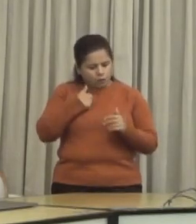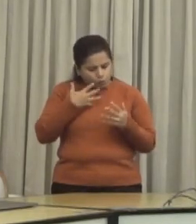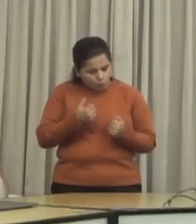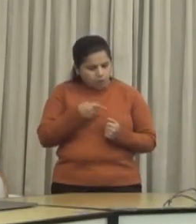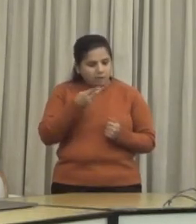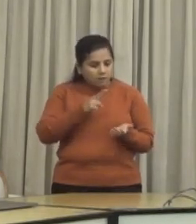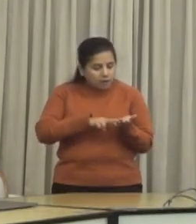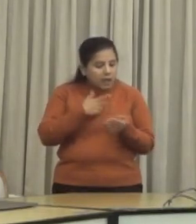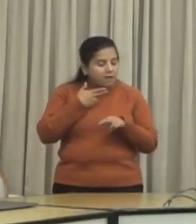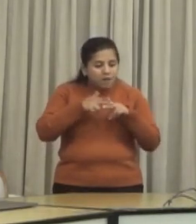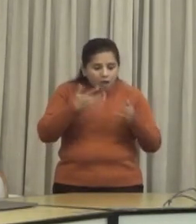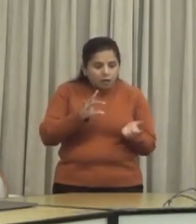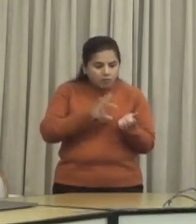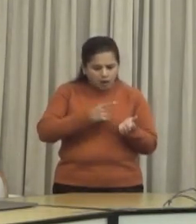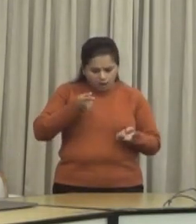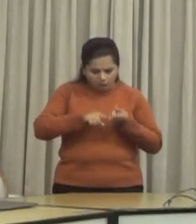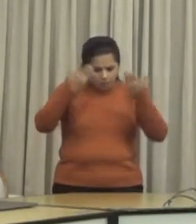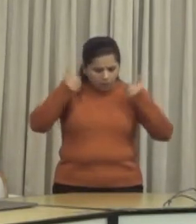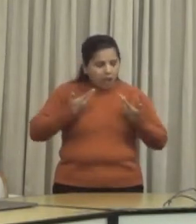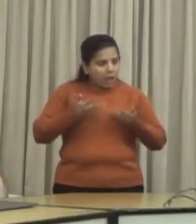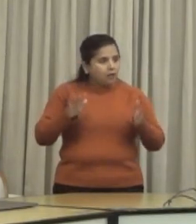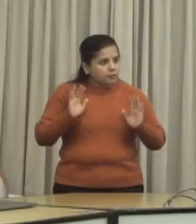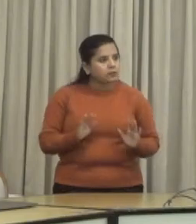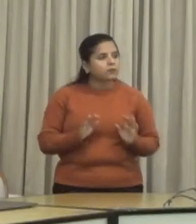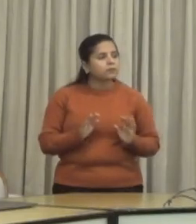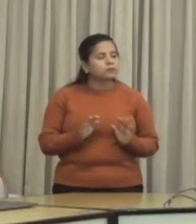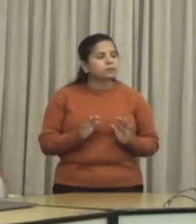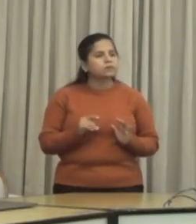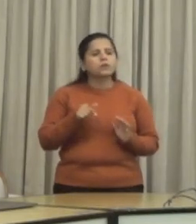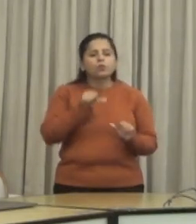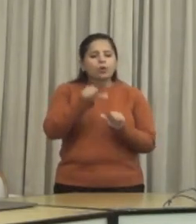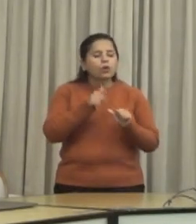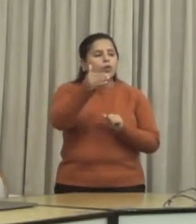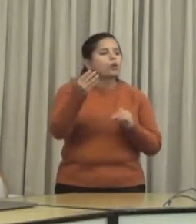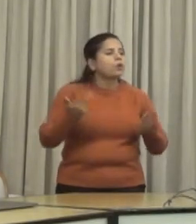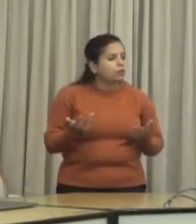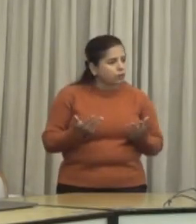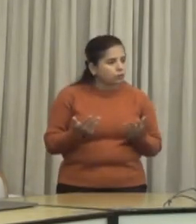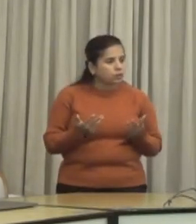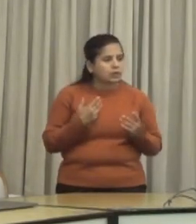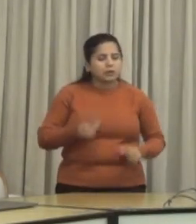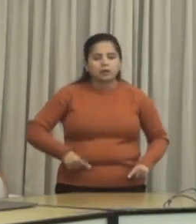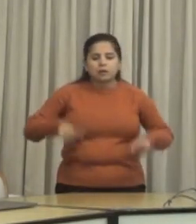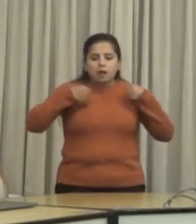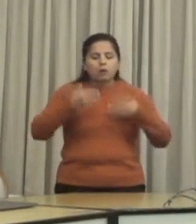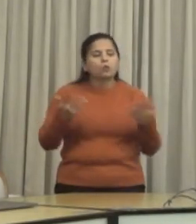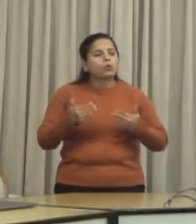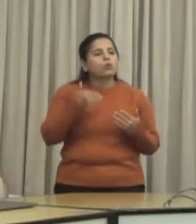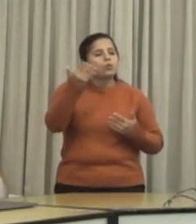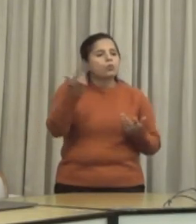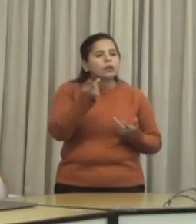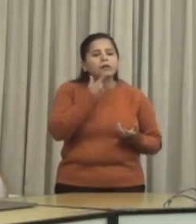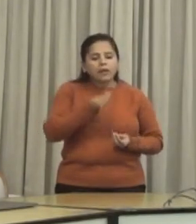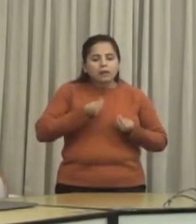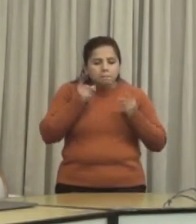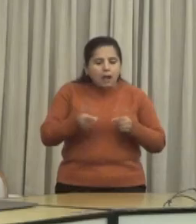such medical condition occurs to him, I think what procedure, the end of life, what kind of treatment he